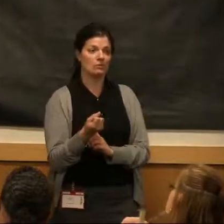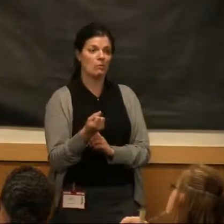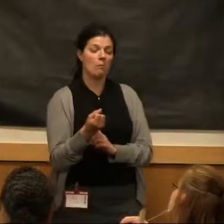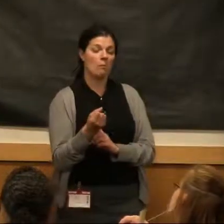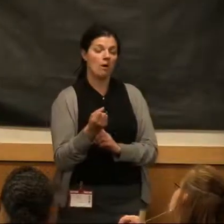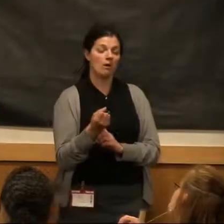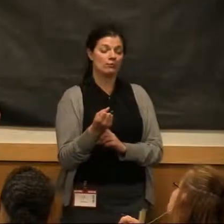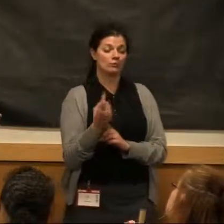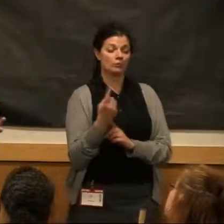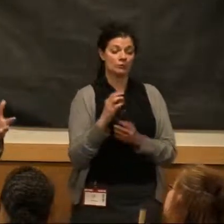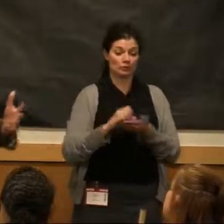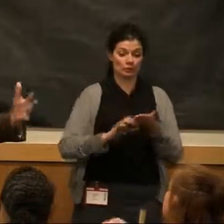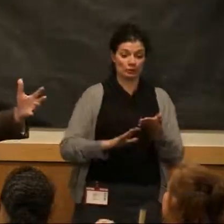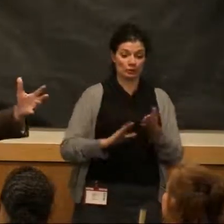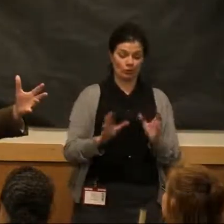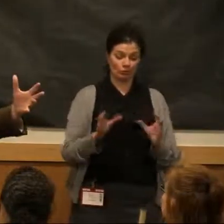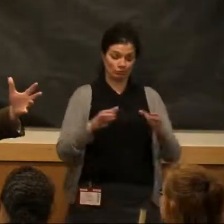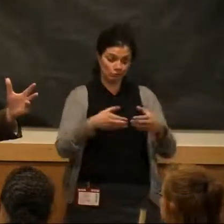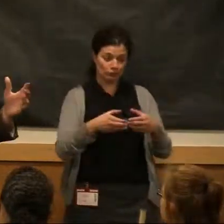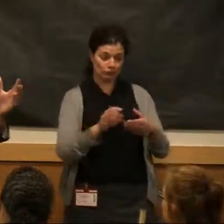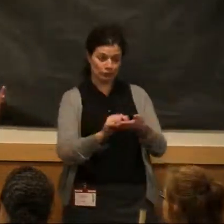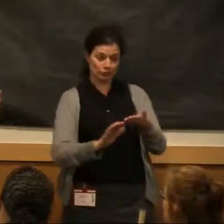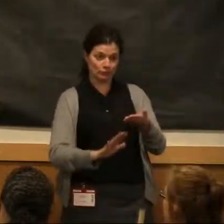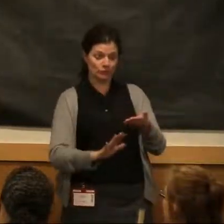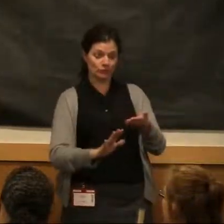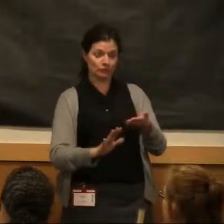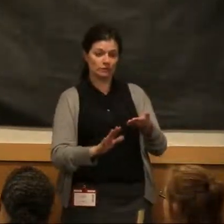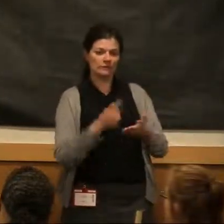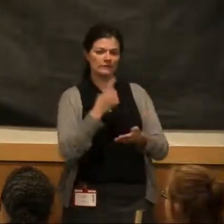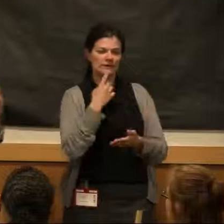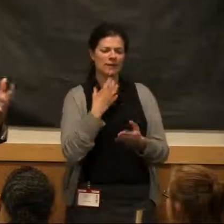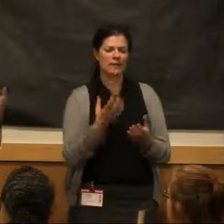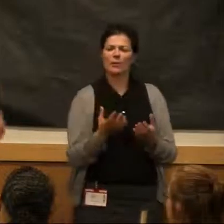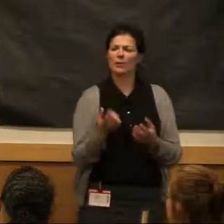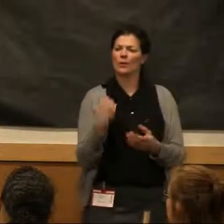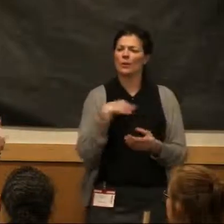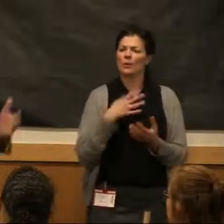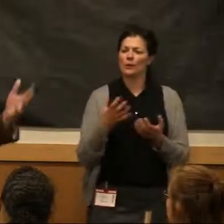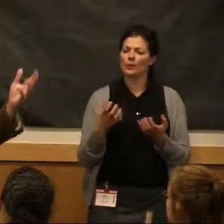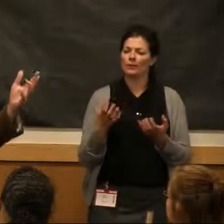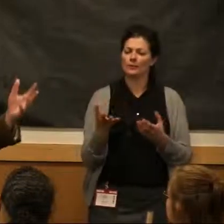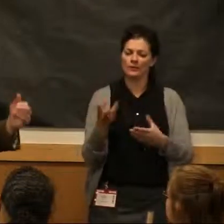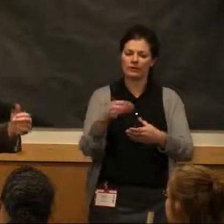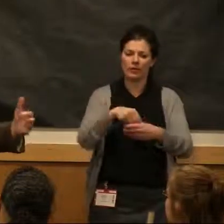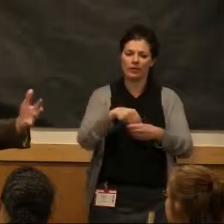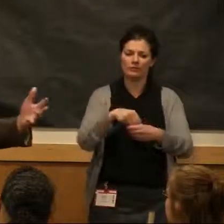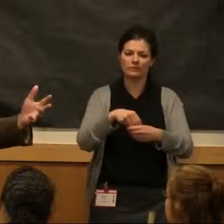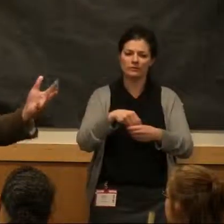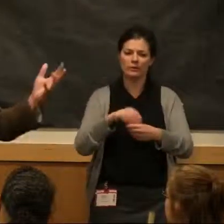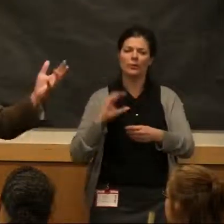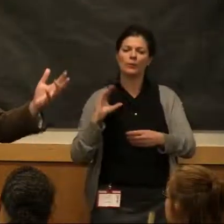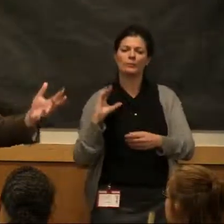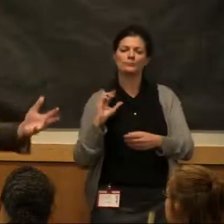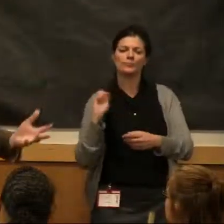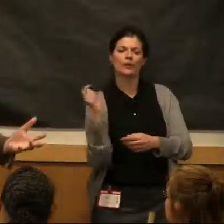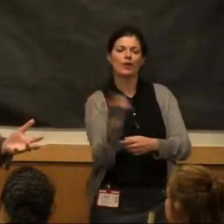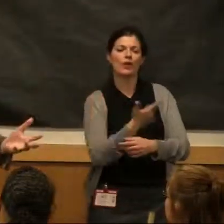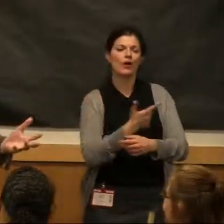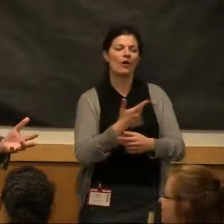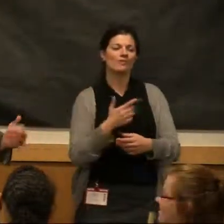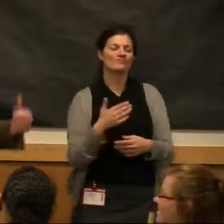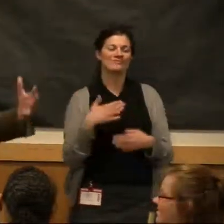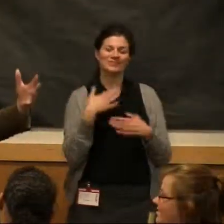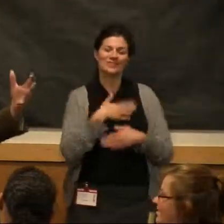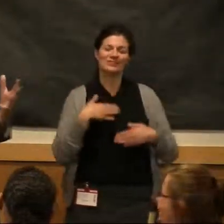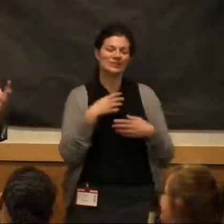or a group of students can get together and say, you know, we want to be involved. We all enjoy, knitting. for